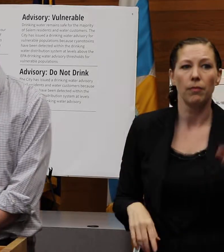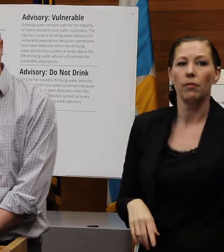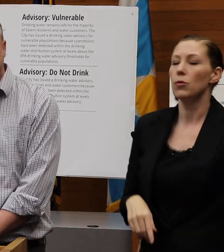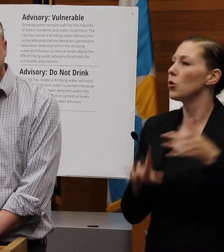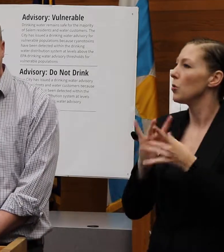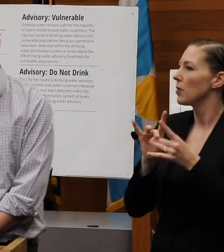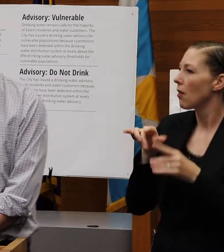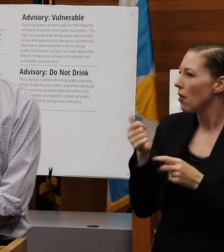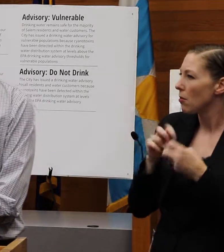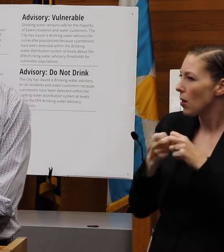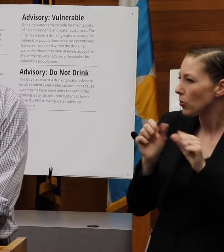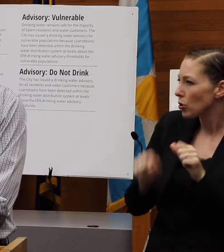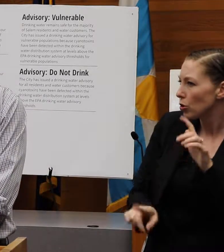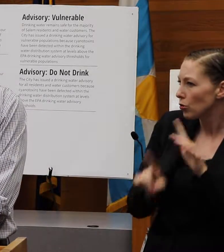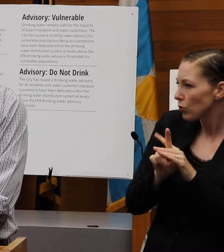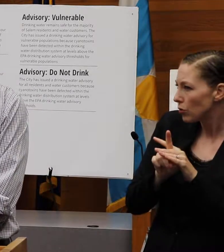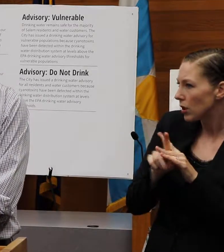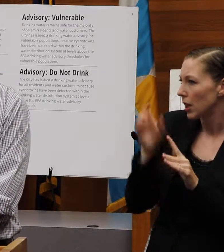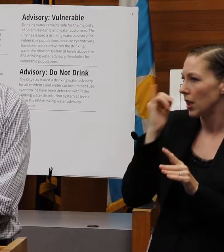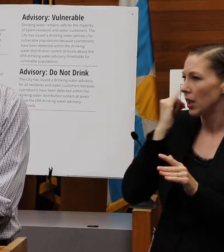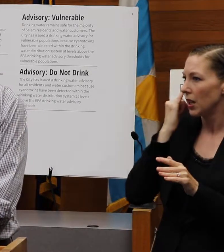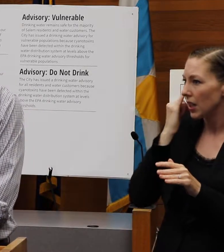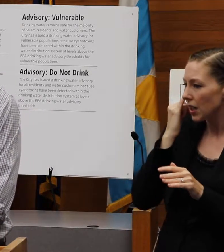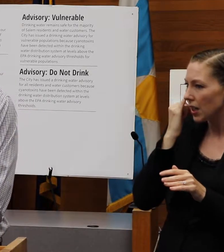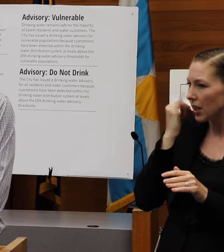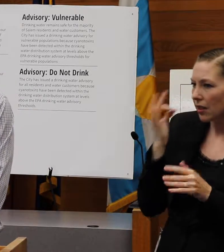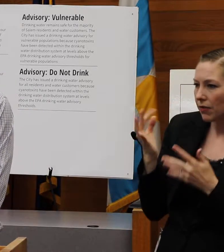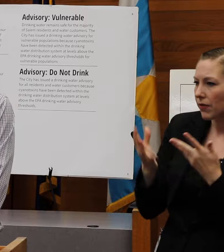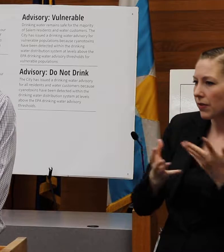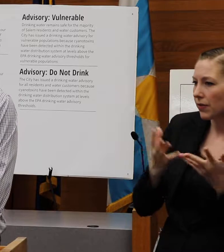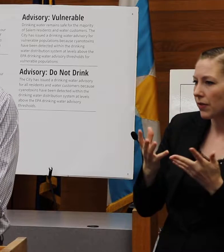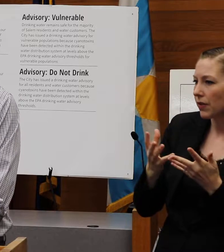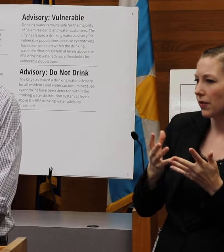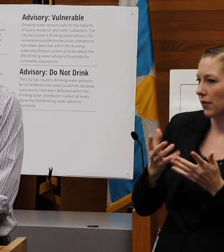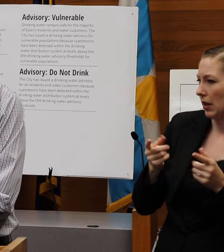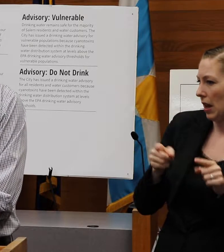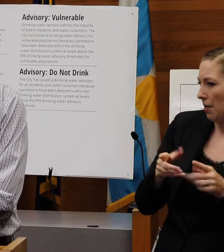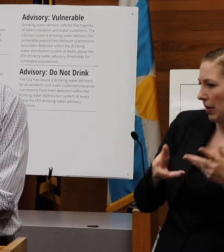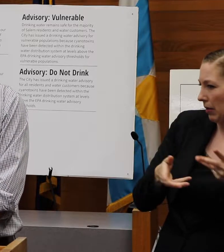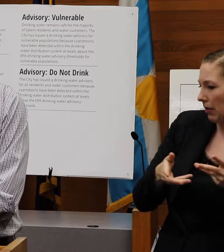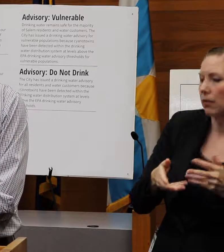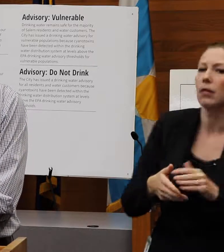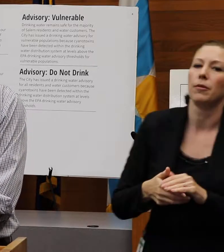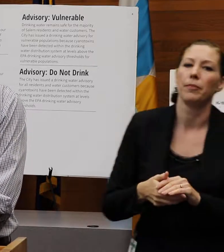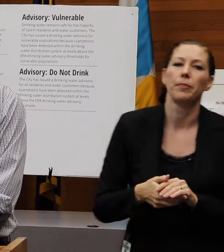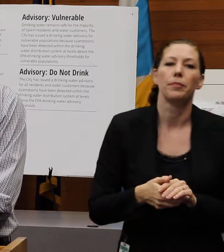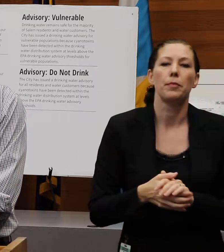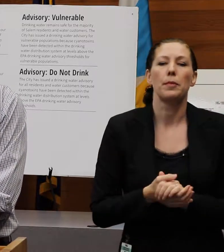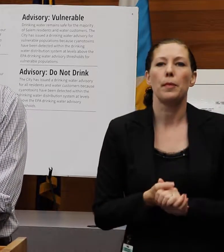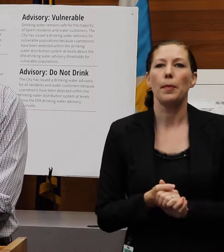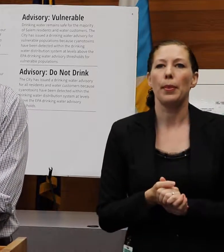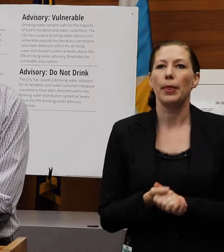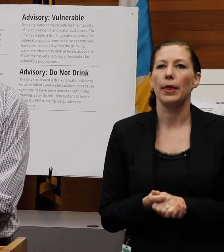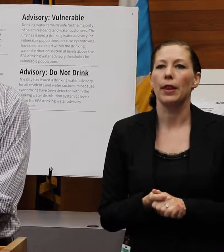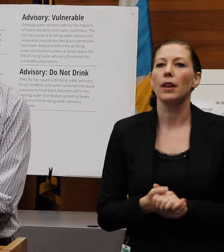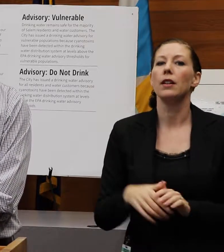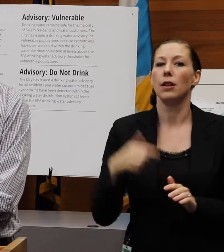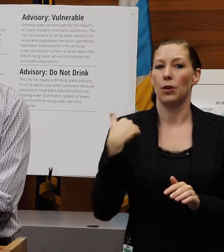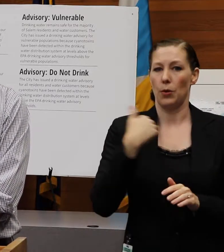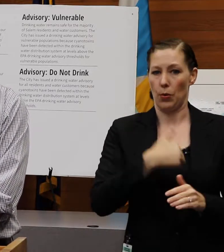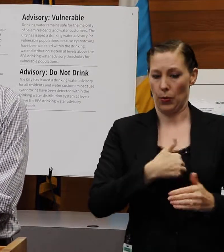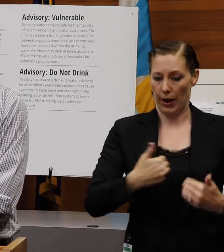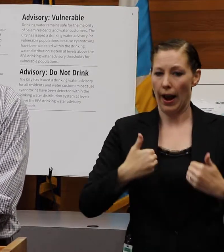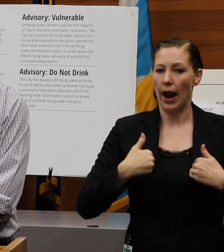was put in a newborn shore when you did so. What were those? As I mentioned, there are risks that